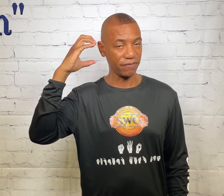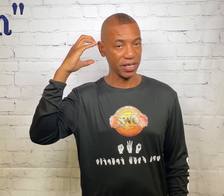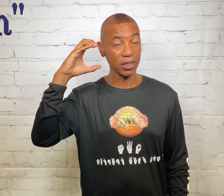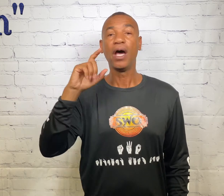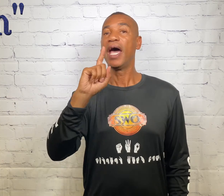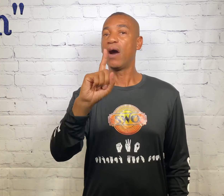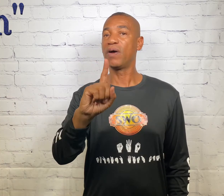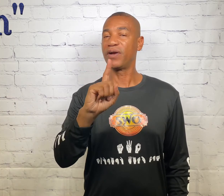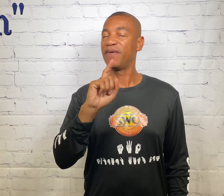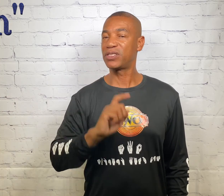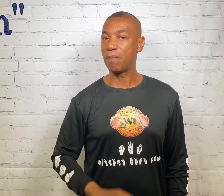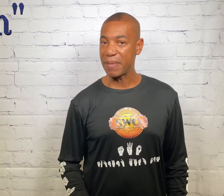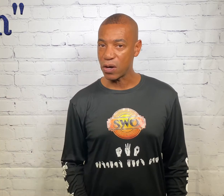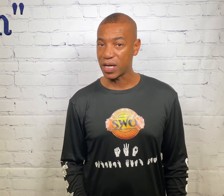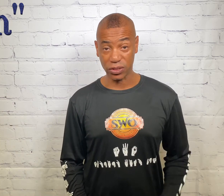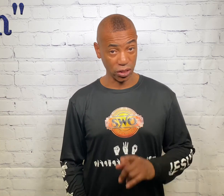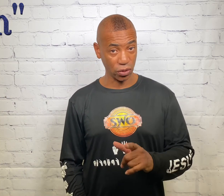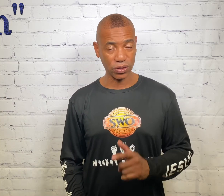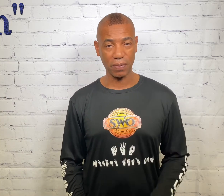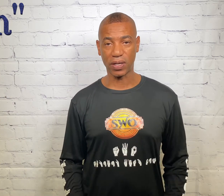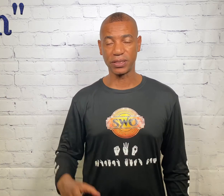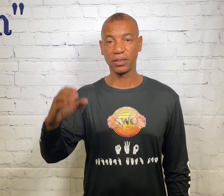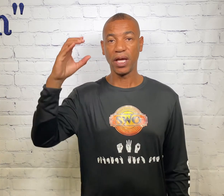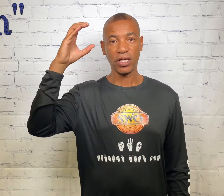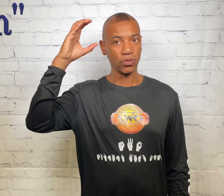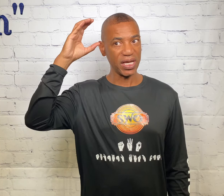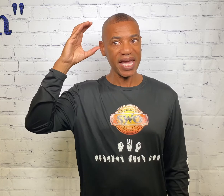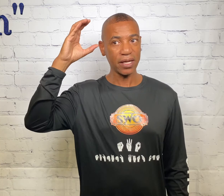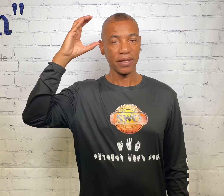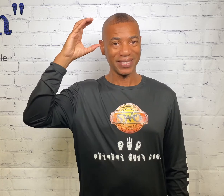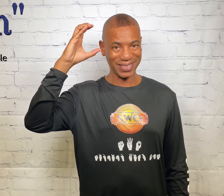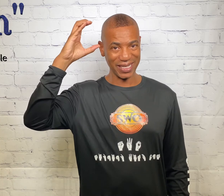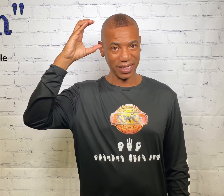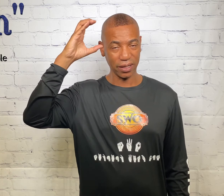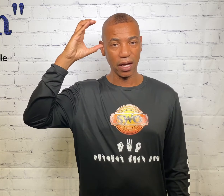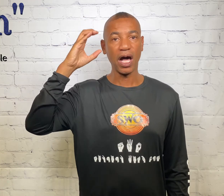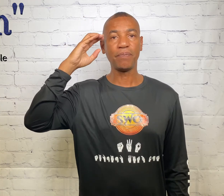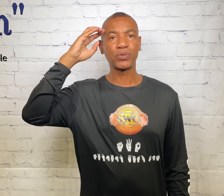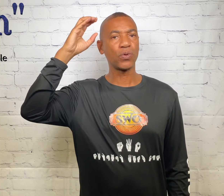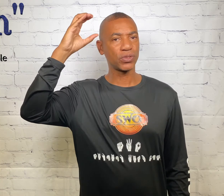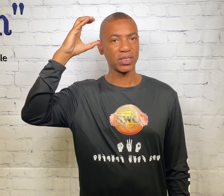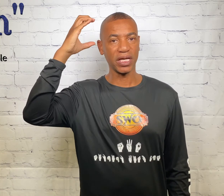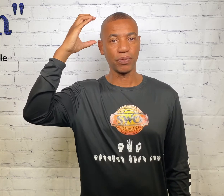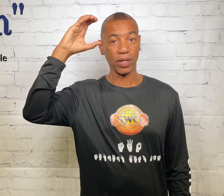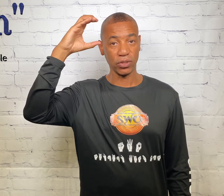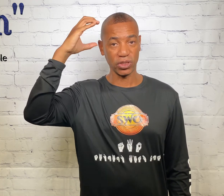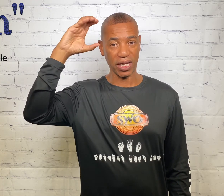face. However, if it's a male cousin and you know it's a male cousin, you take the C up towards the temple and you shake it.